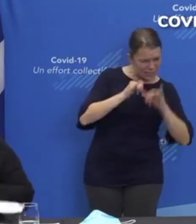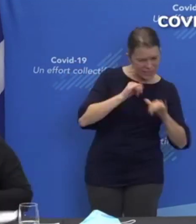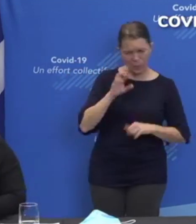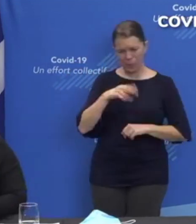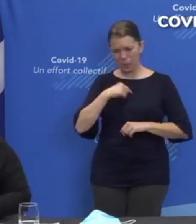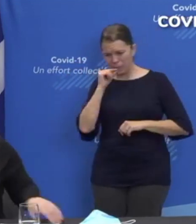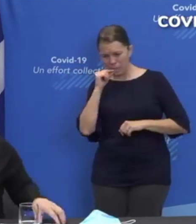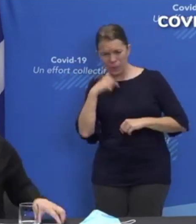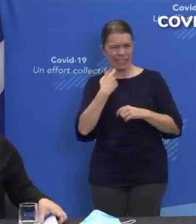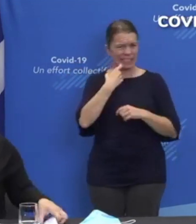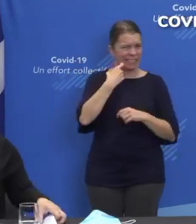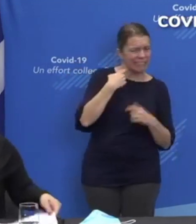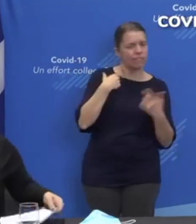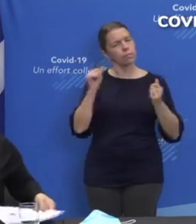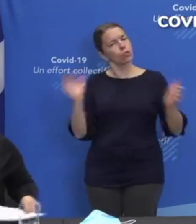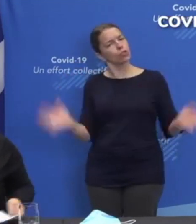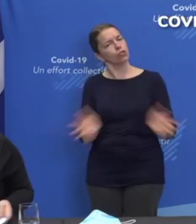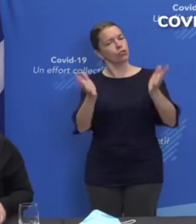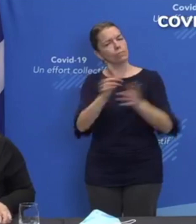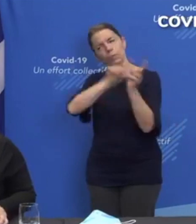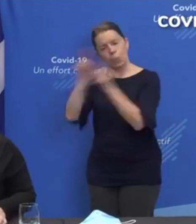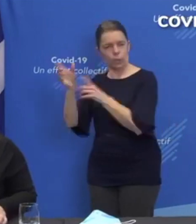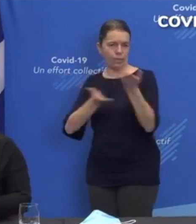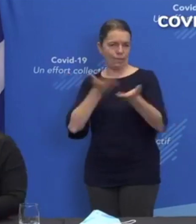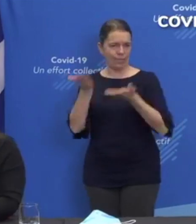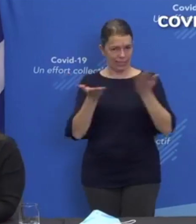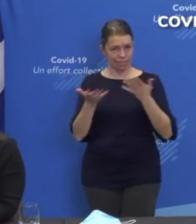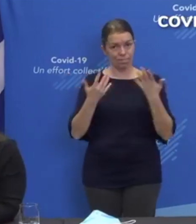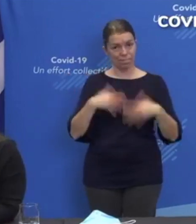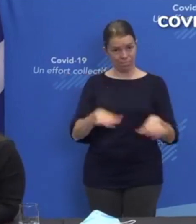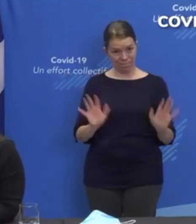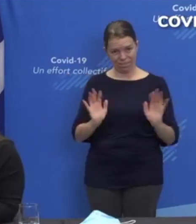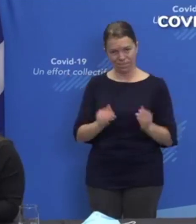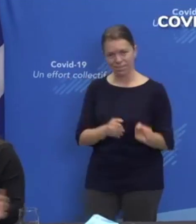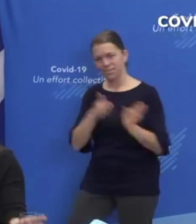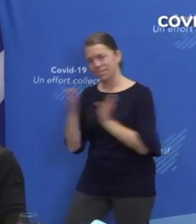problems. Thank you. Good afternoon, Dr. Drouin.